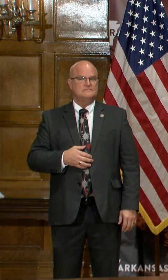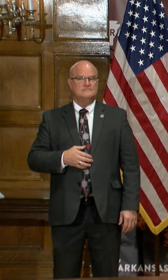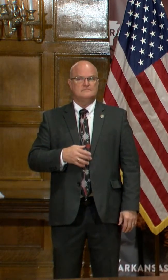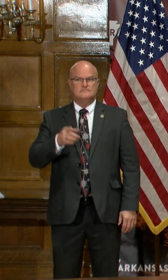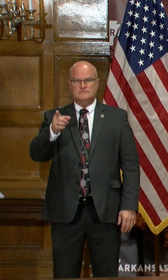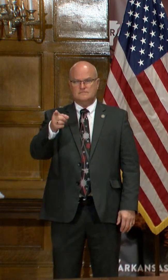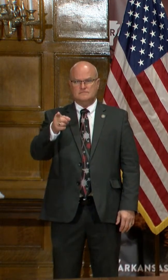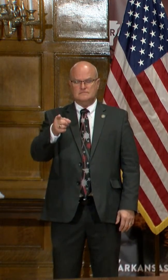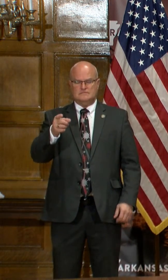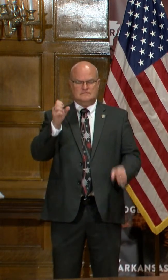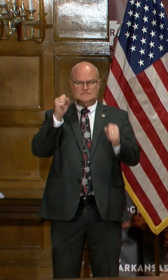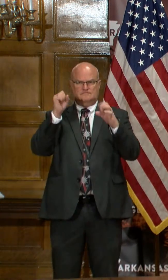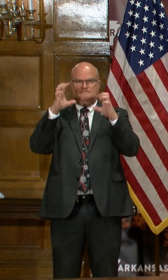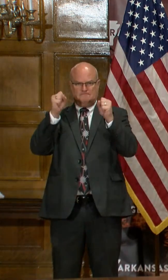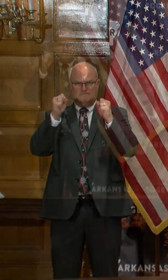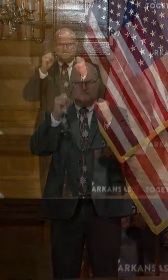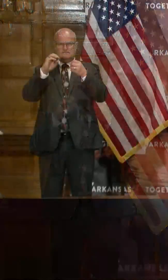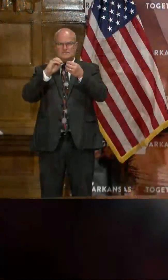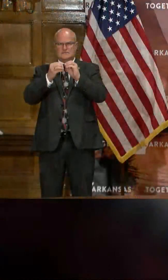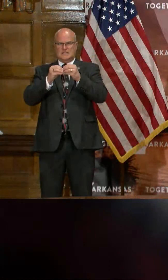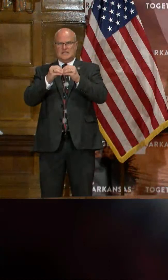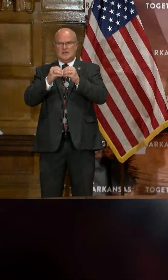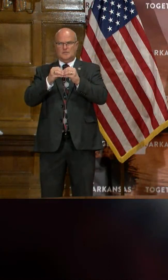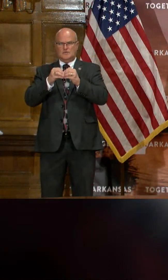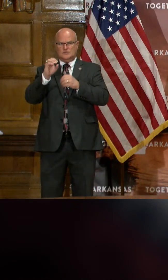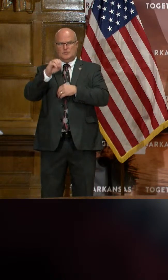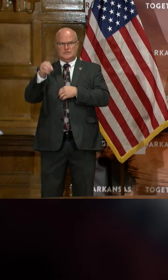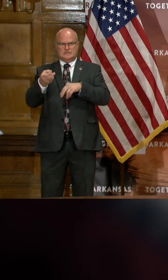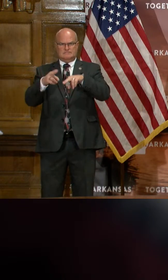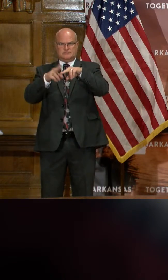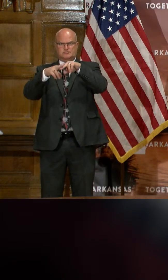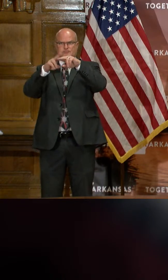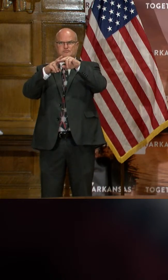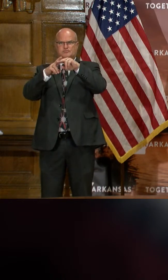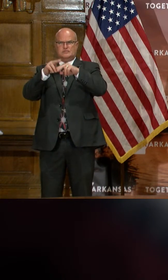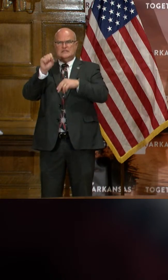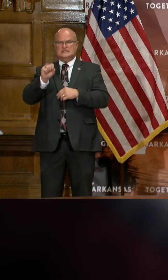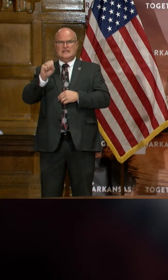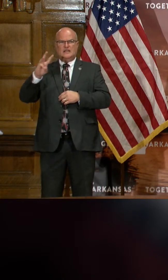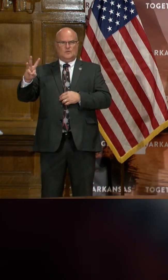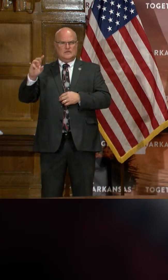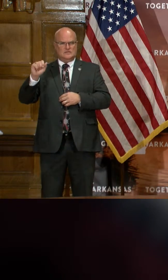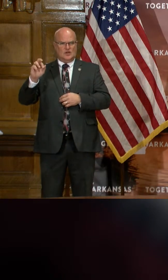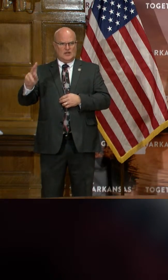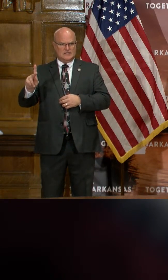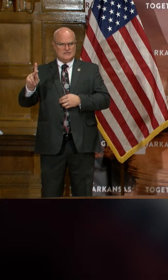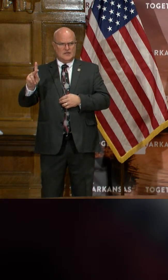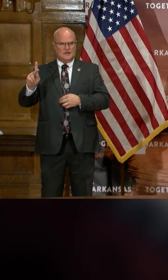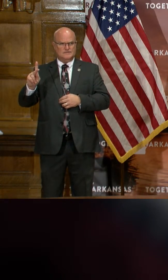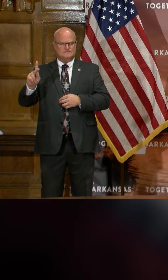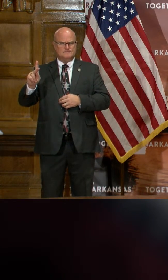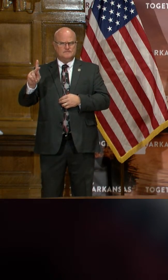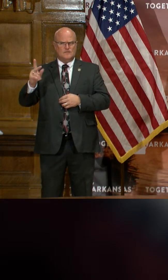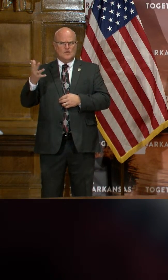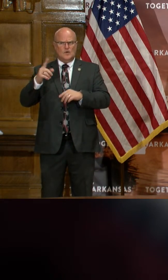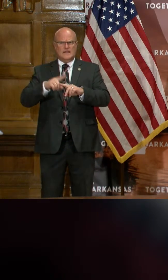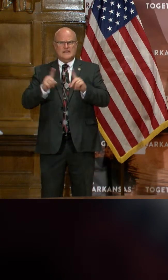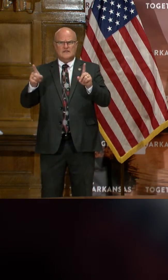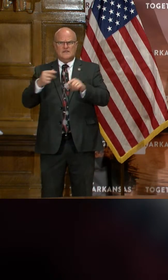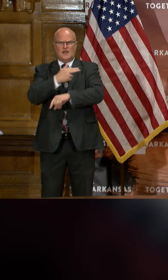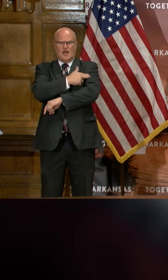It's kind of alarming to see the numbers of the percentages, at least in there in southwest Arkansas. I guess what's the difference